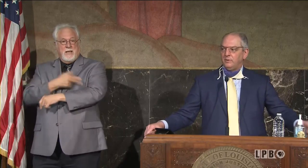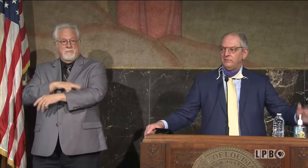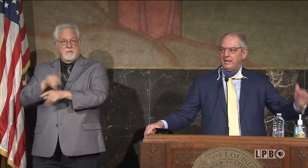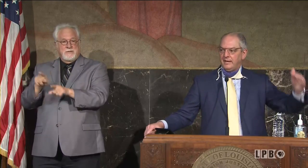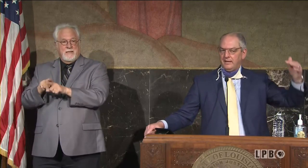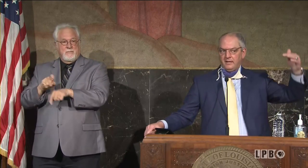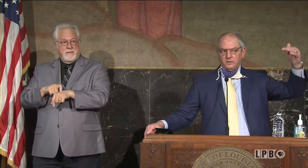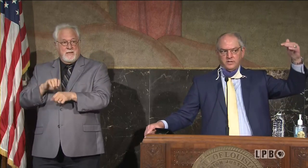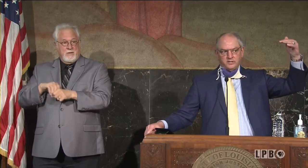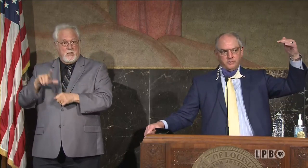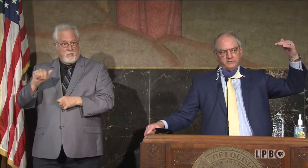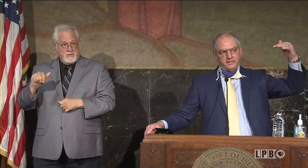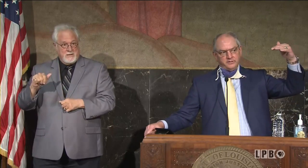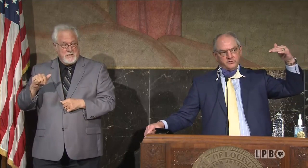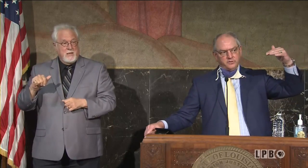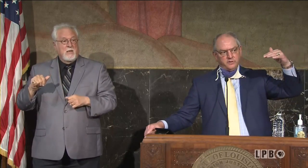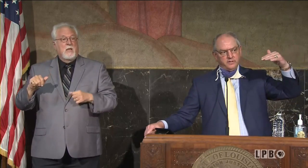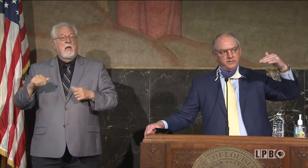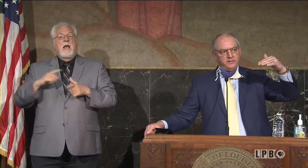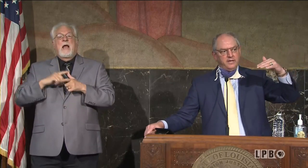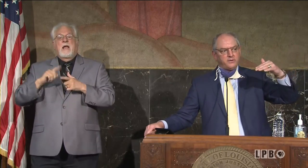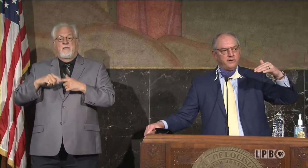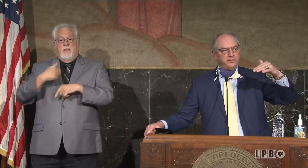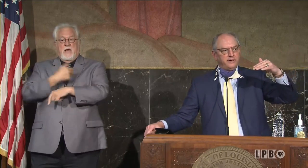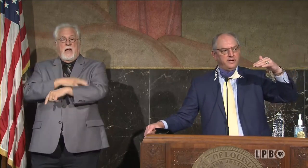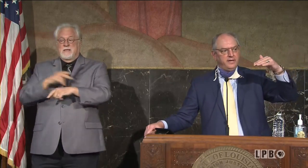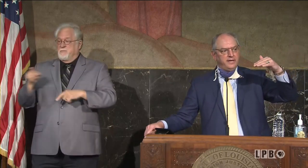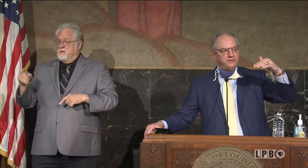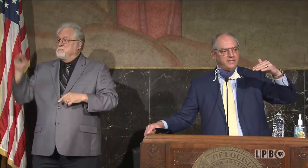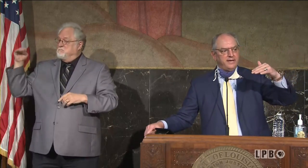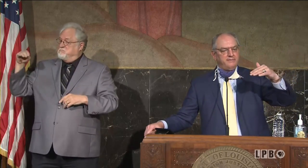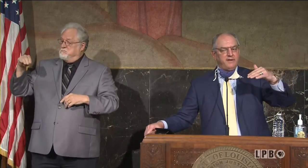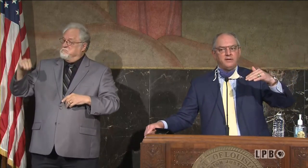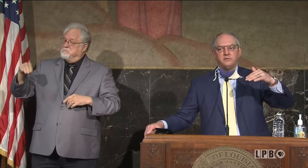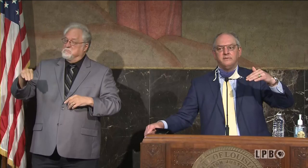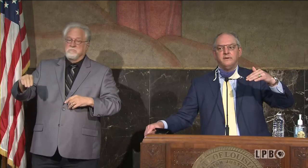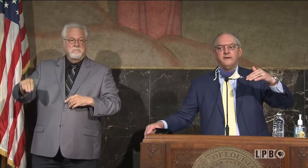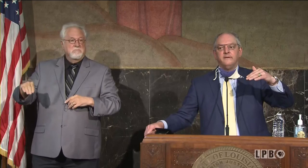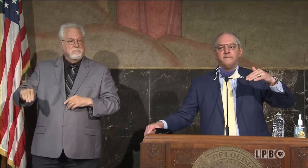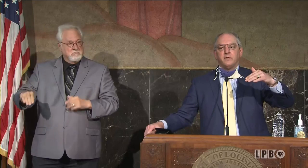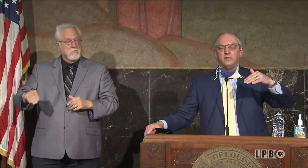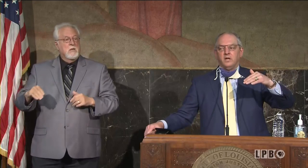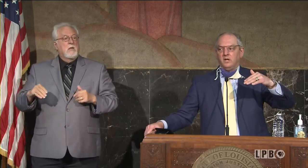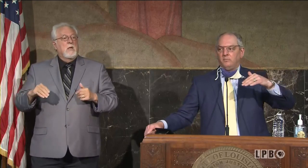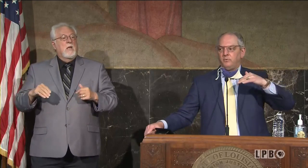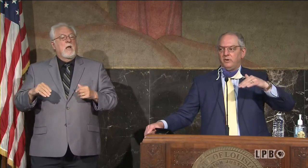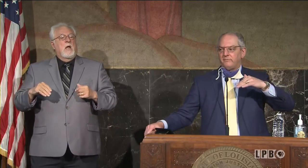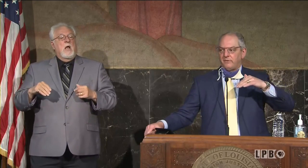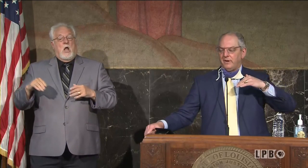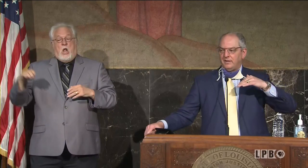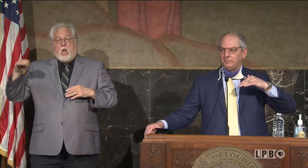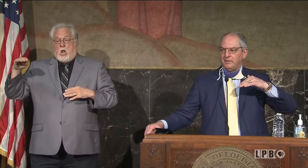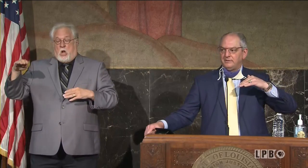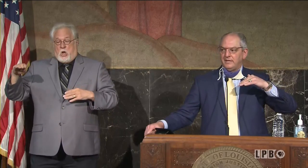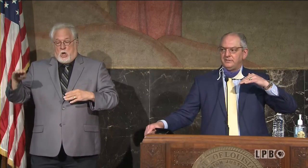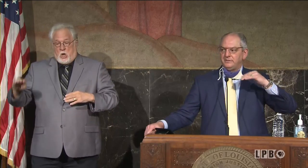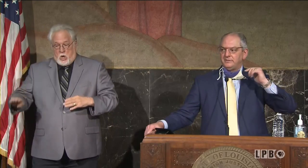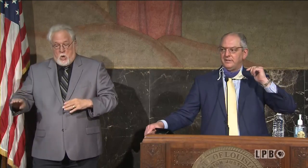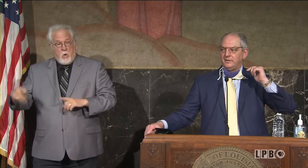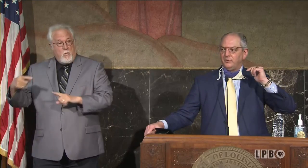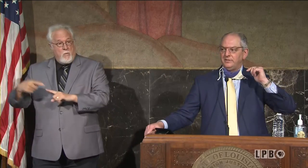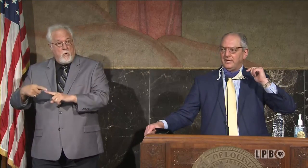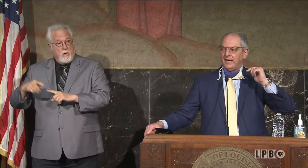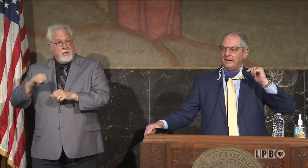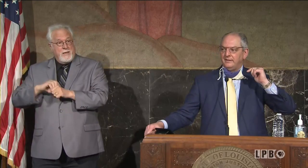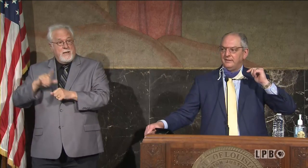in Louisiana, and then those hospitalizations started decreasing in a steady fashion. The low point for hospitalizations